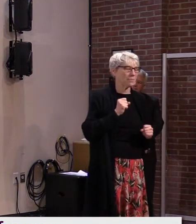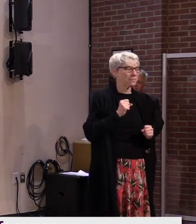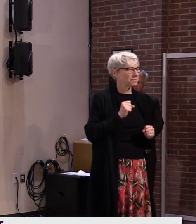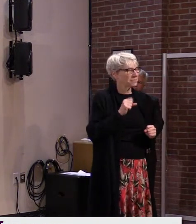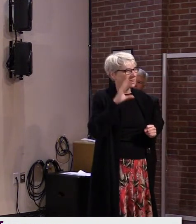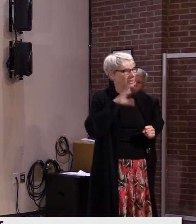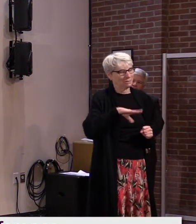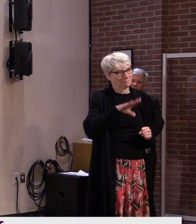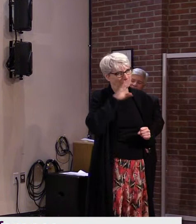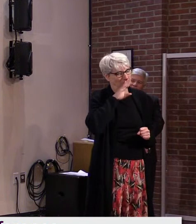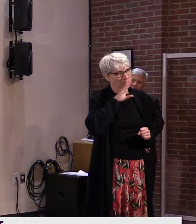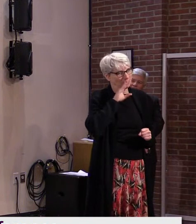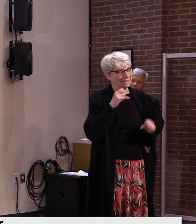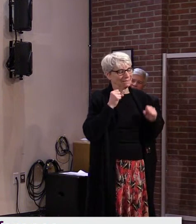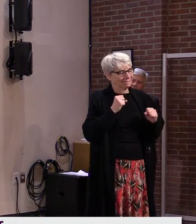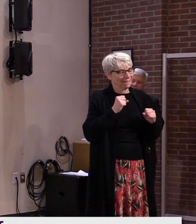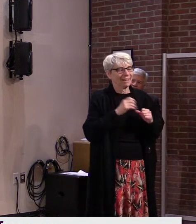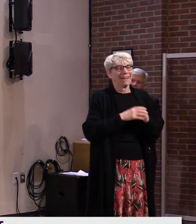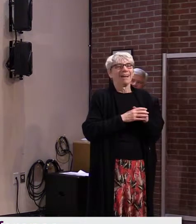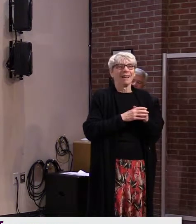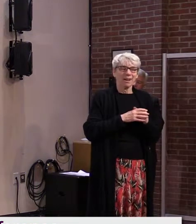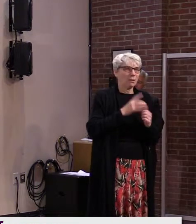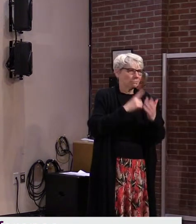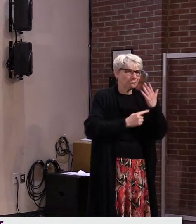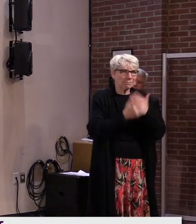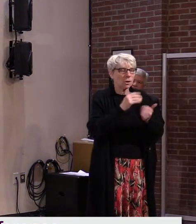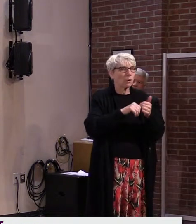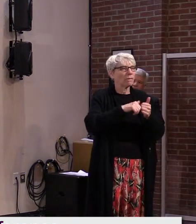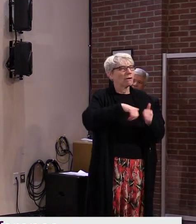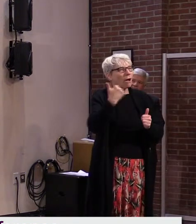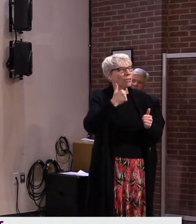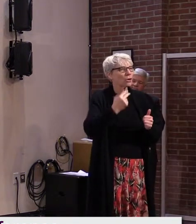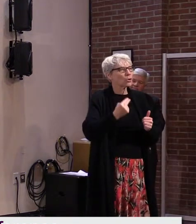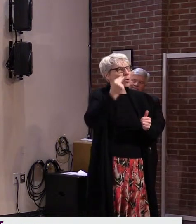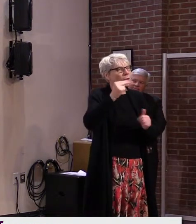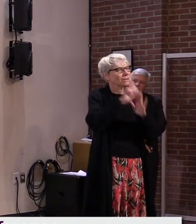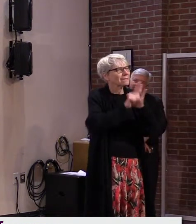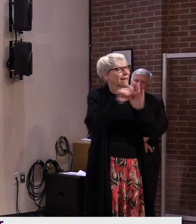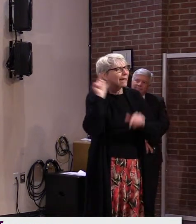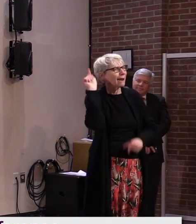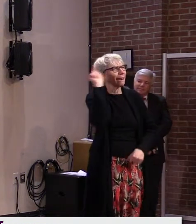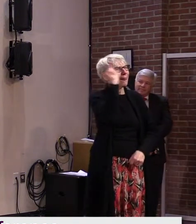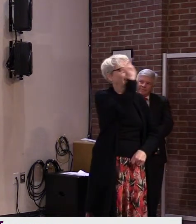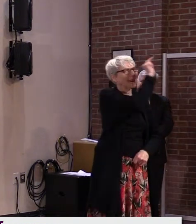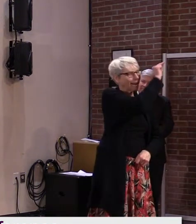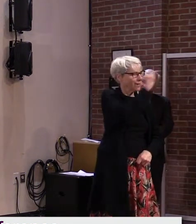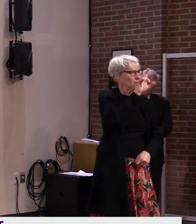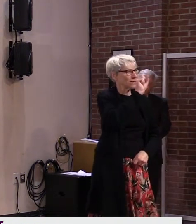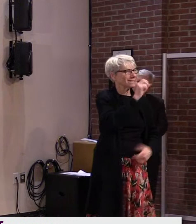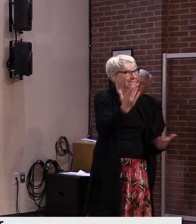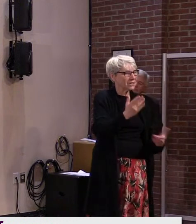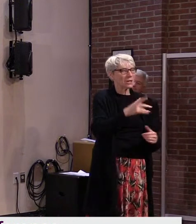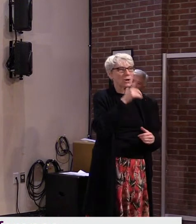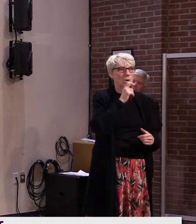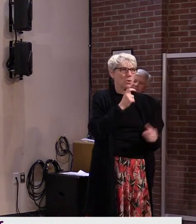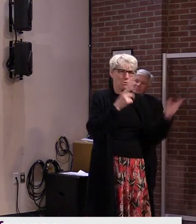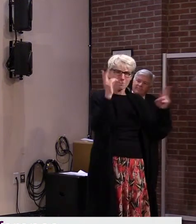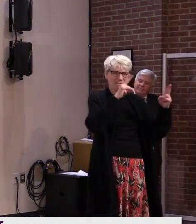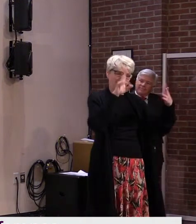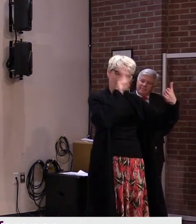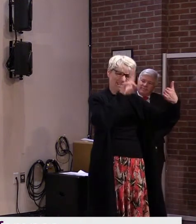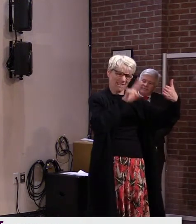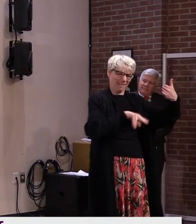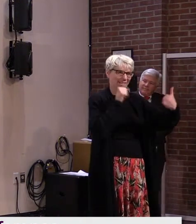are still working with our other states who had signed on the initial letter and through the NGA, and we'll